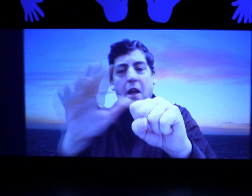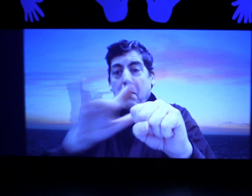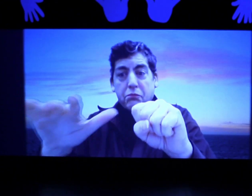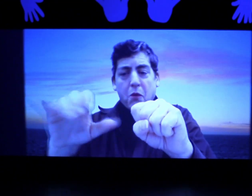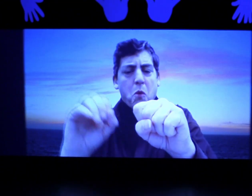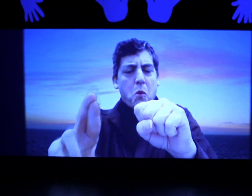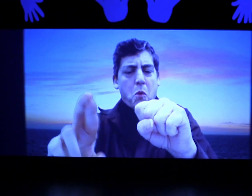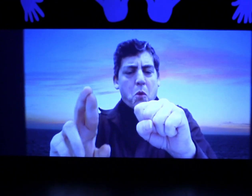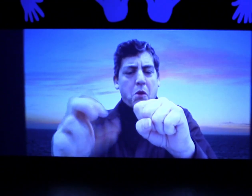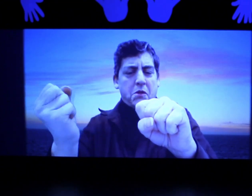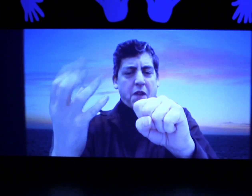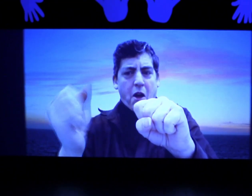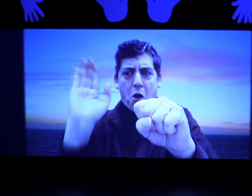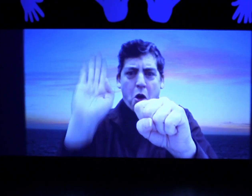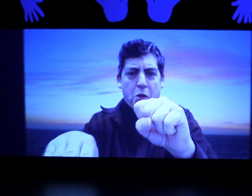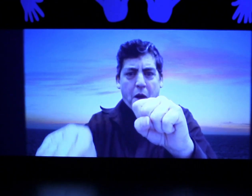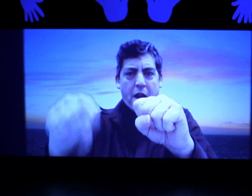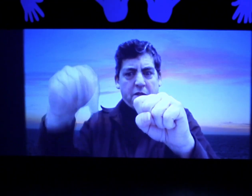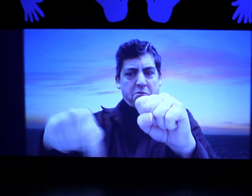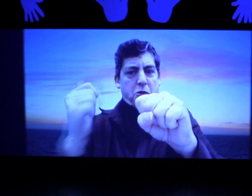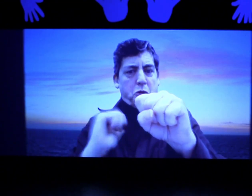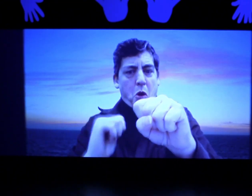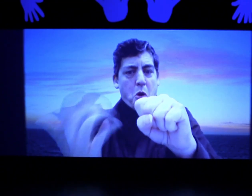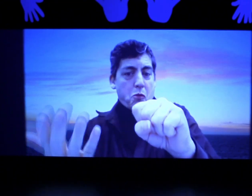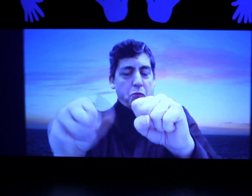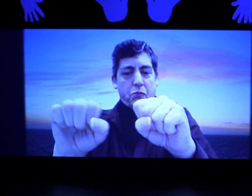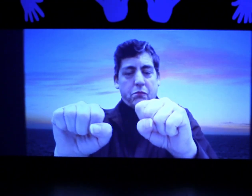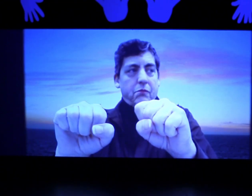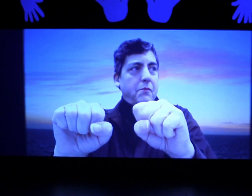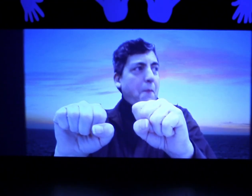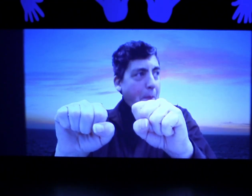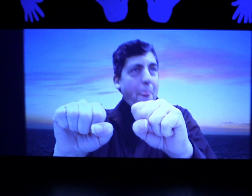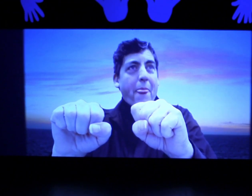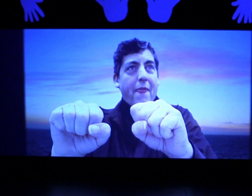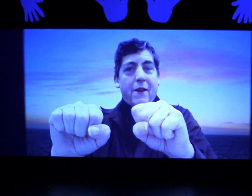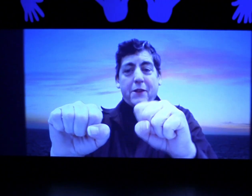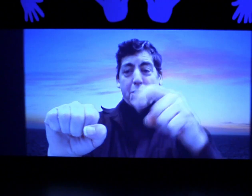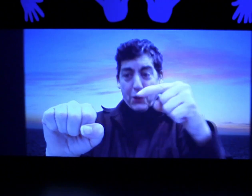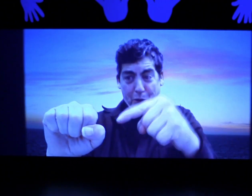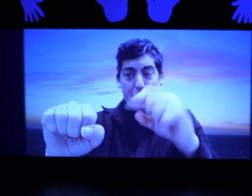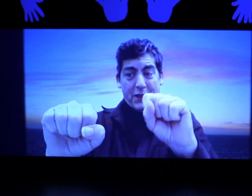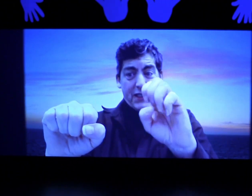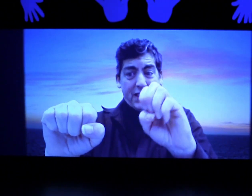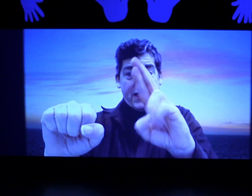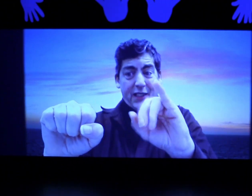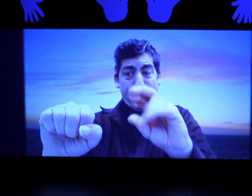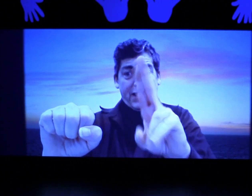wins will be the way that we communicate for the rest of the time. Signing for your spelling.